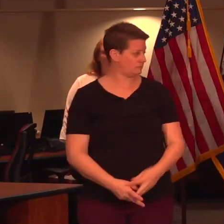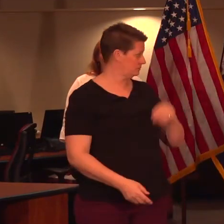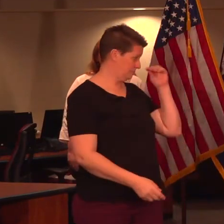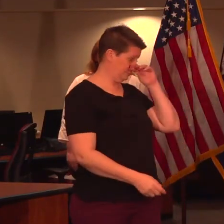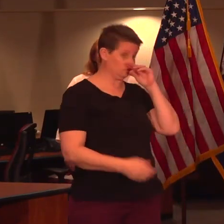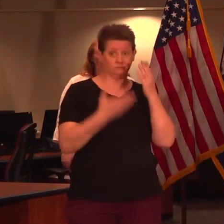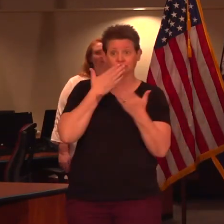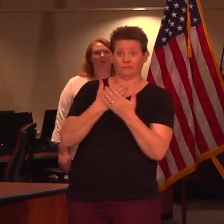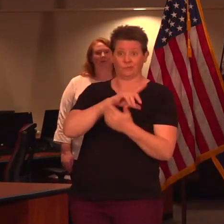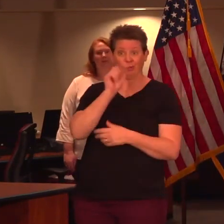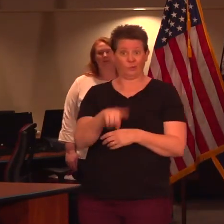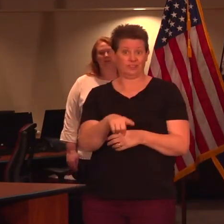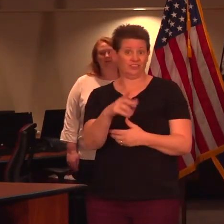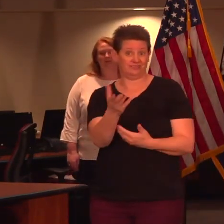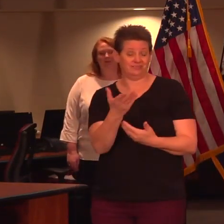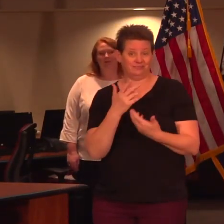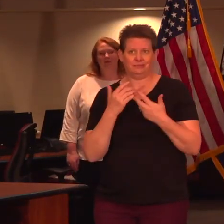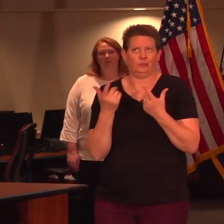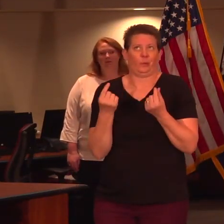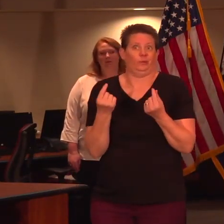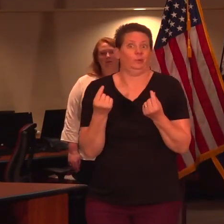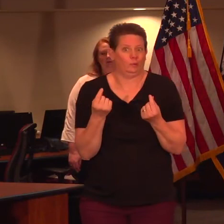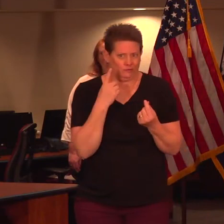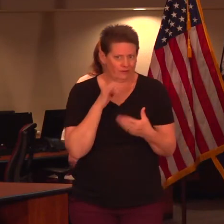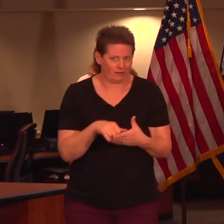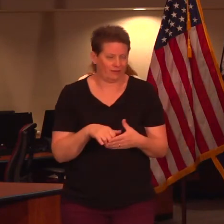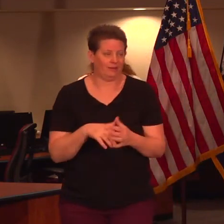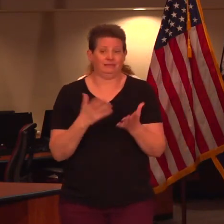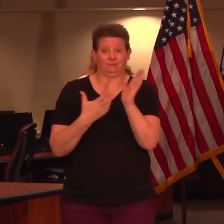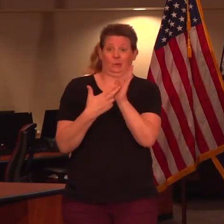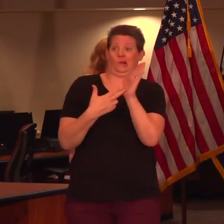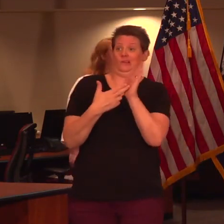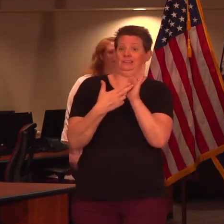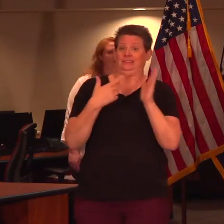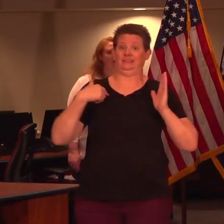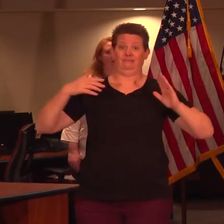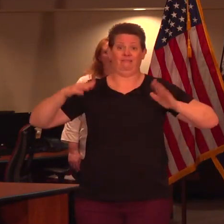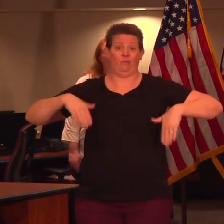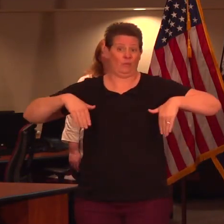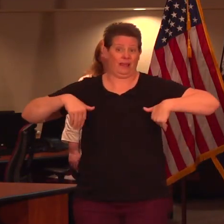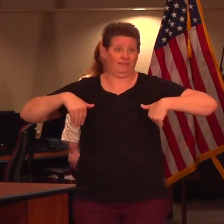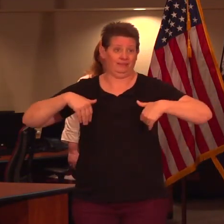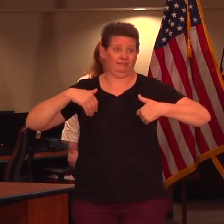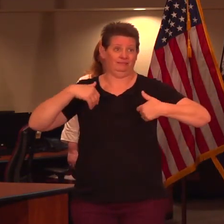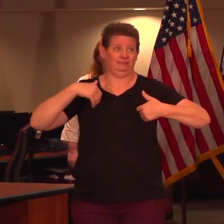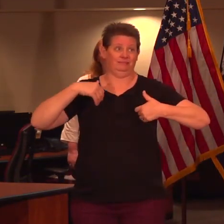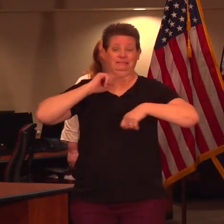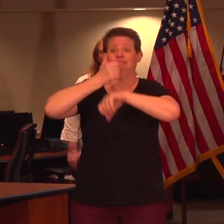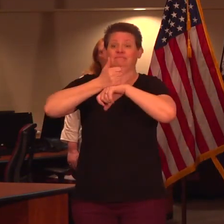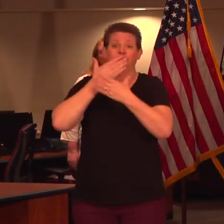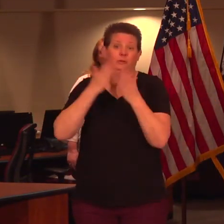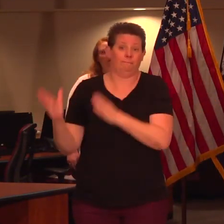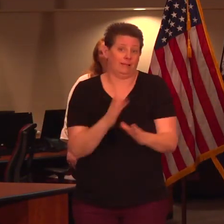Yeah, that's a good question in terms of how we'd have to do that. And quite frankly, we haven't got to that point where we've developed good plans to do that.